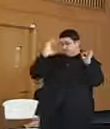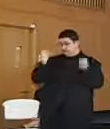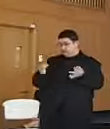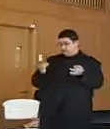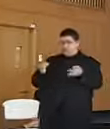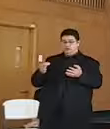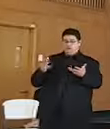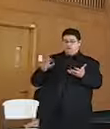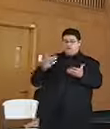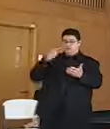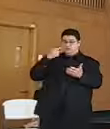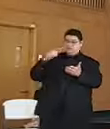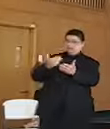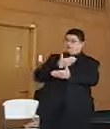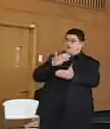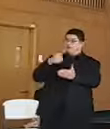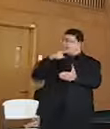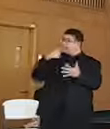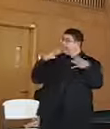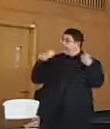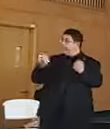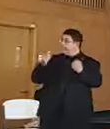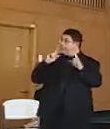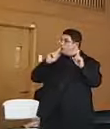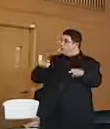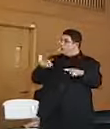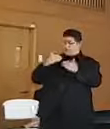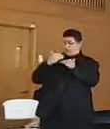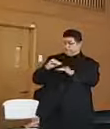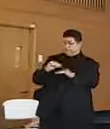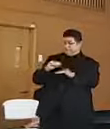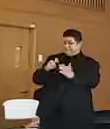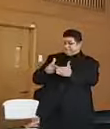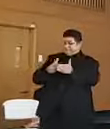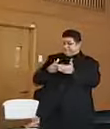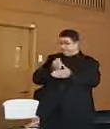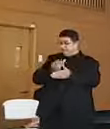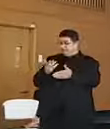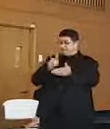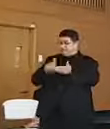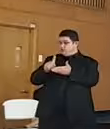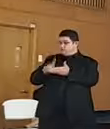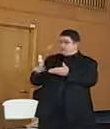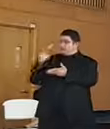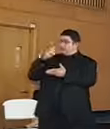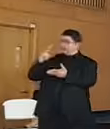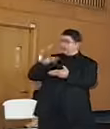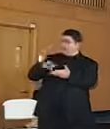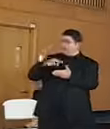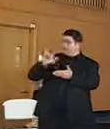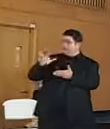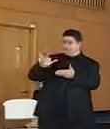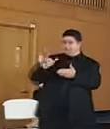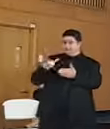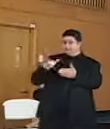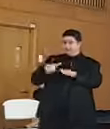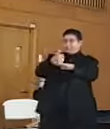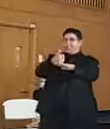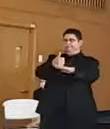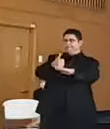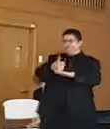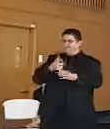health orders or new public health order with restrictions, it takes 2 weeks for us to see the benefit of that intervention. That's the